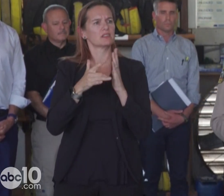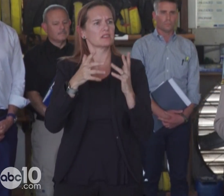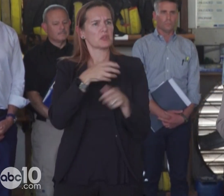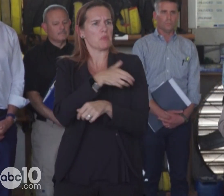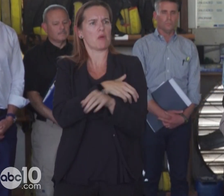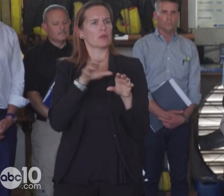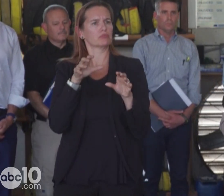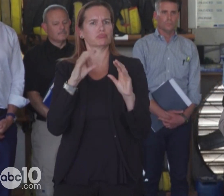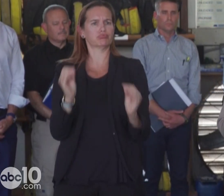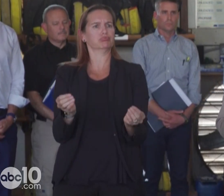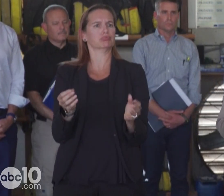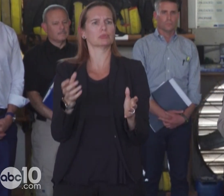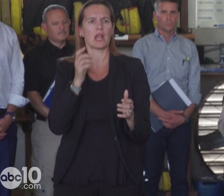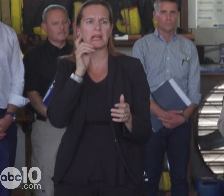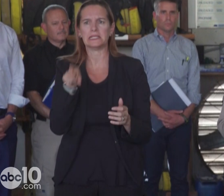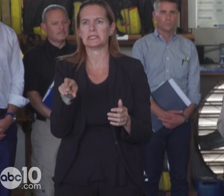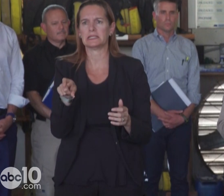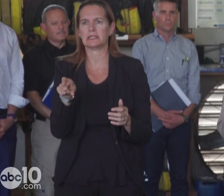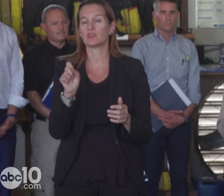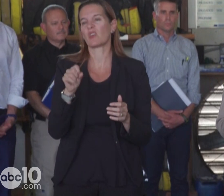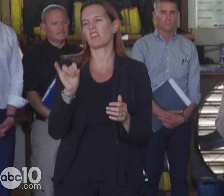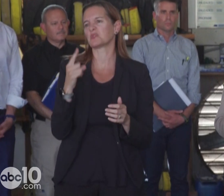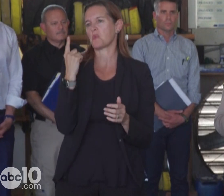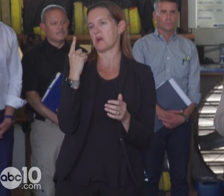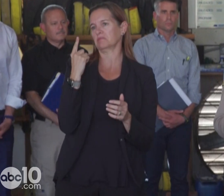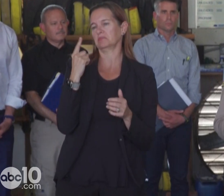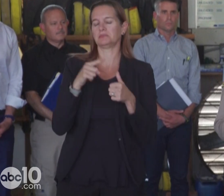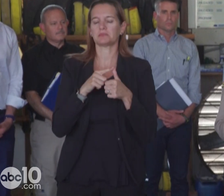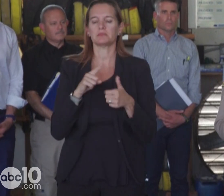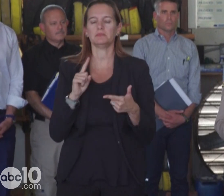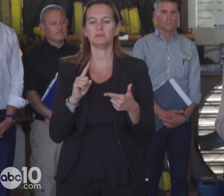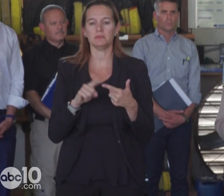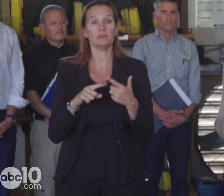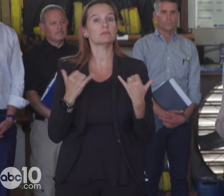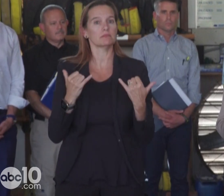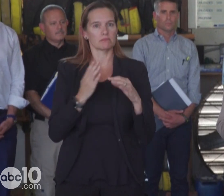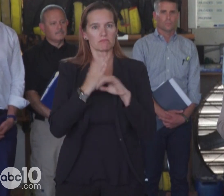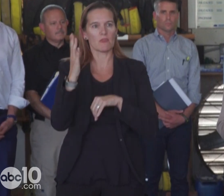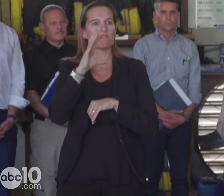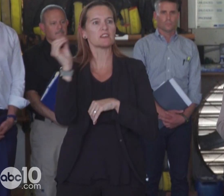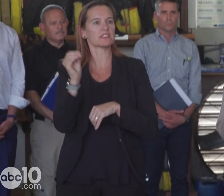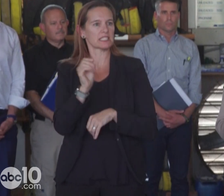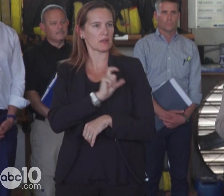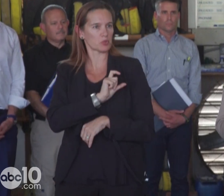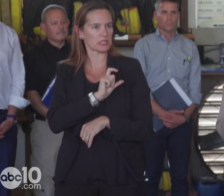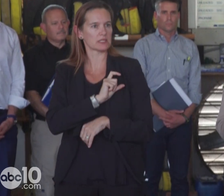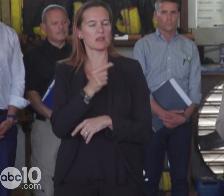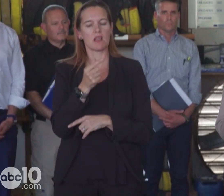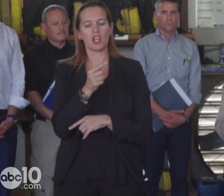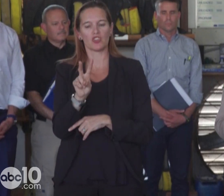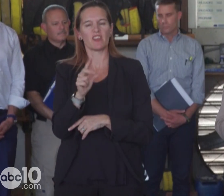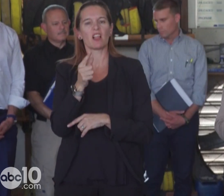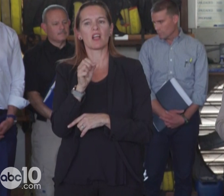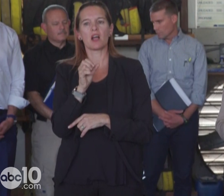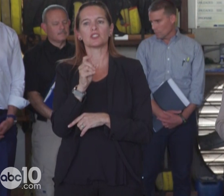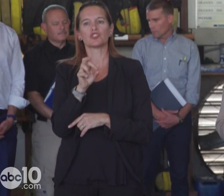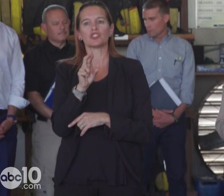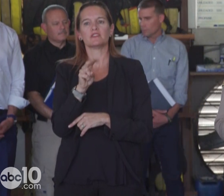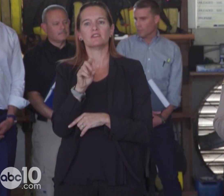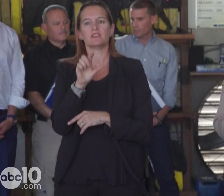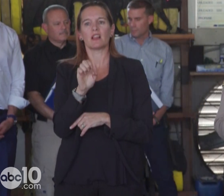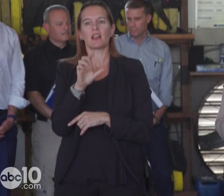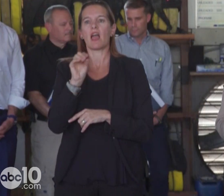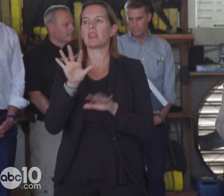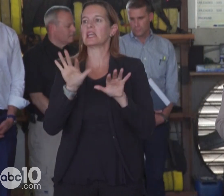most basic step we've taken. We've really leaned into that. Currently, we have over 50 deputies in the Geyserville area, in the hills east of